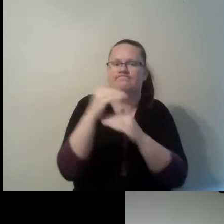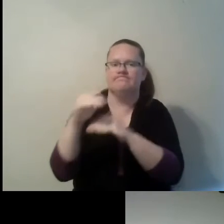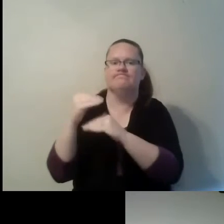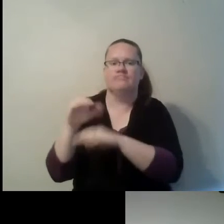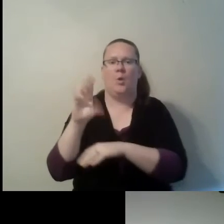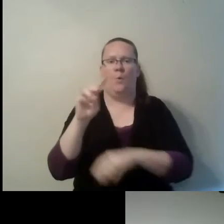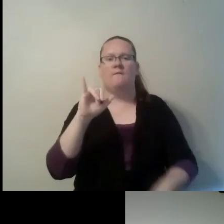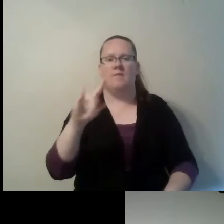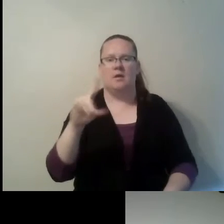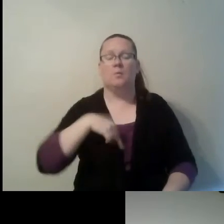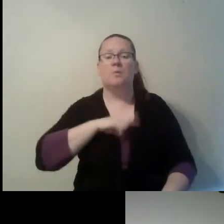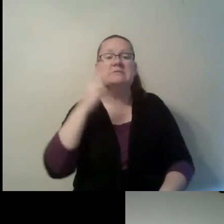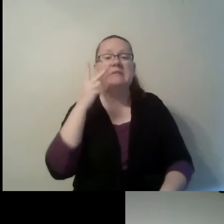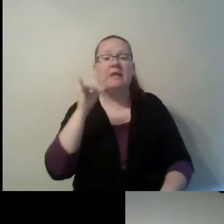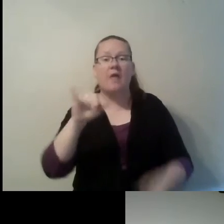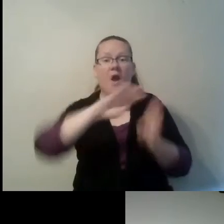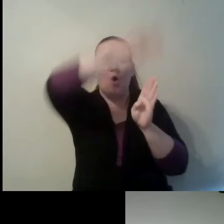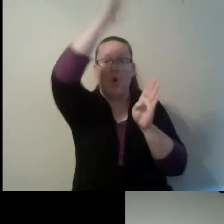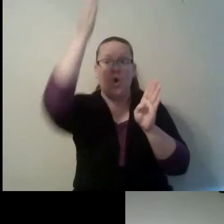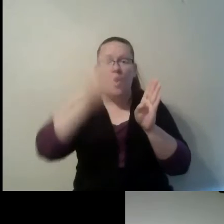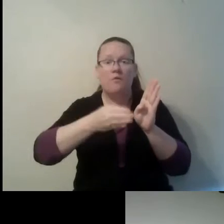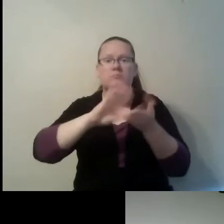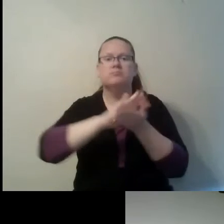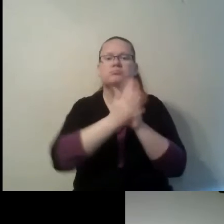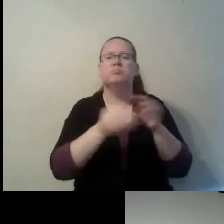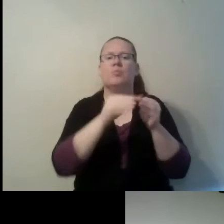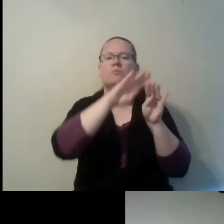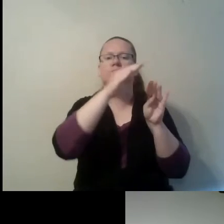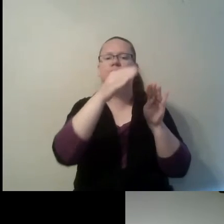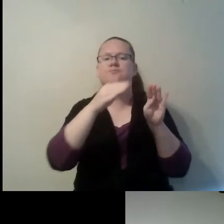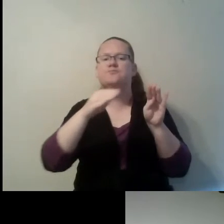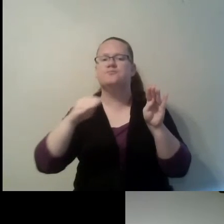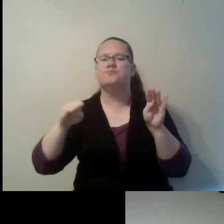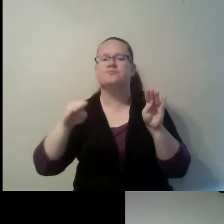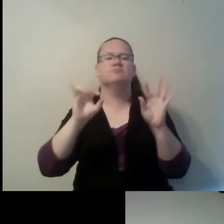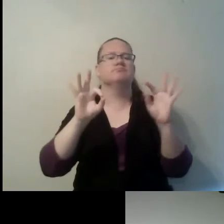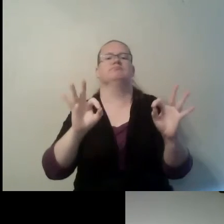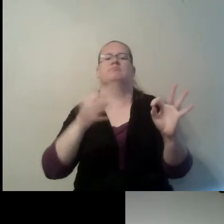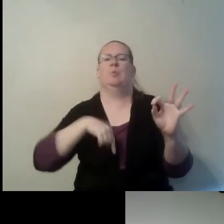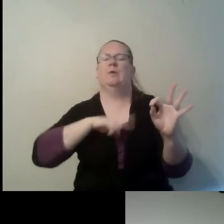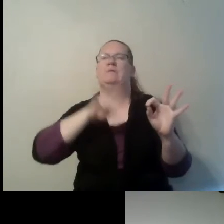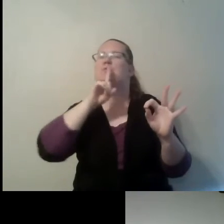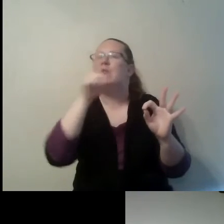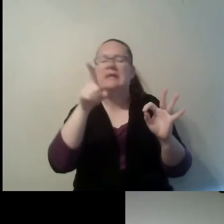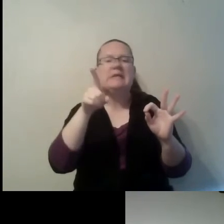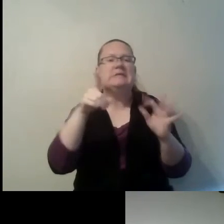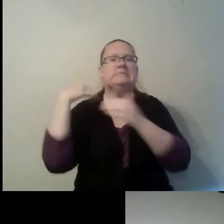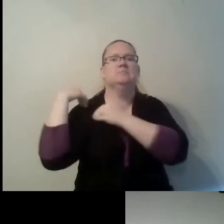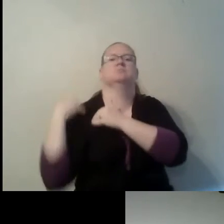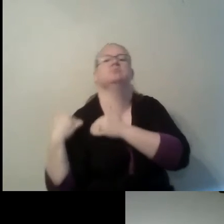seeing that. We're seeing that curve flatten out. So we've taken the brunt of this in the sense that we've worked very